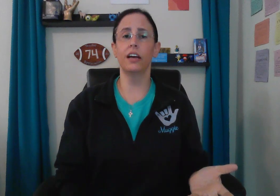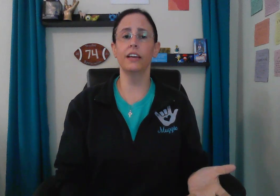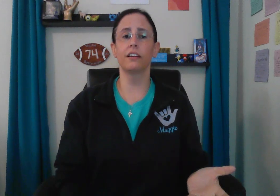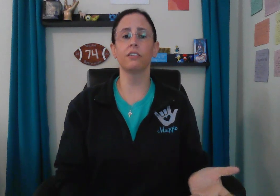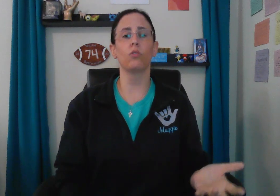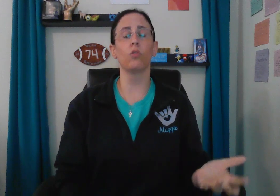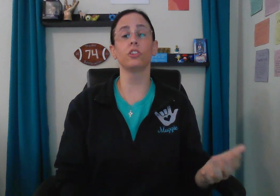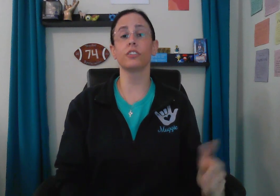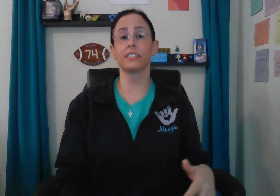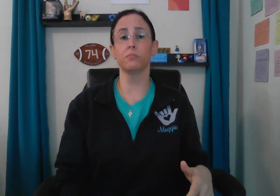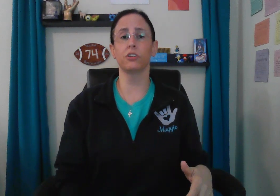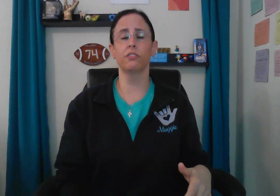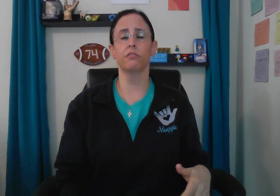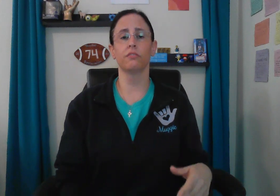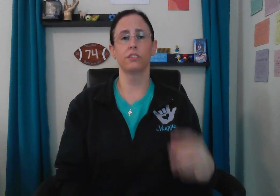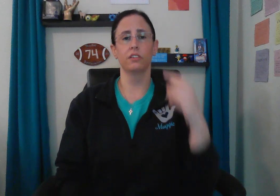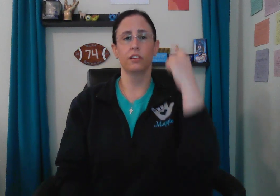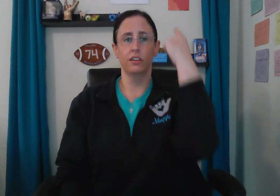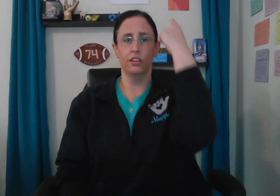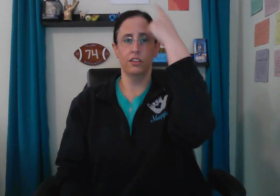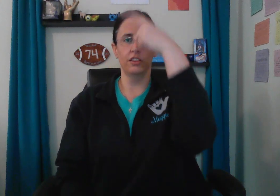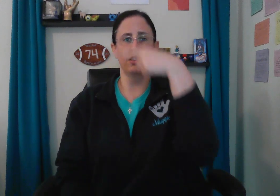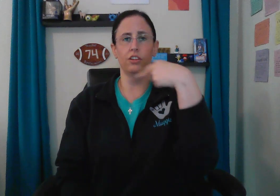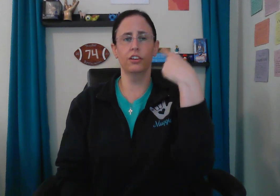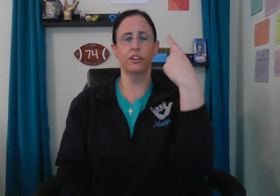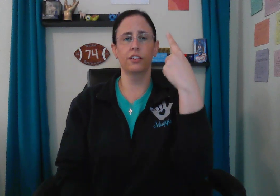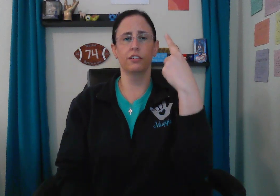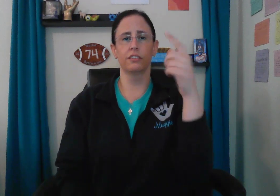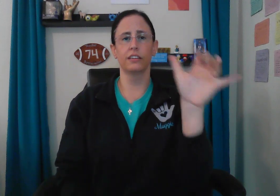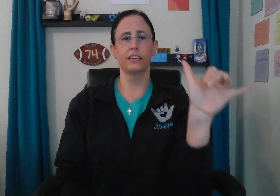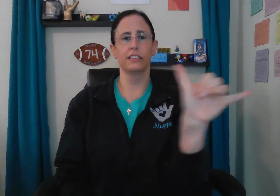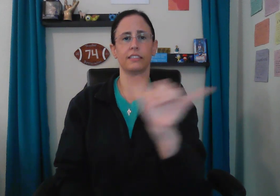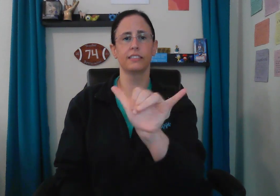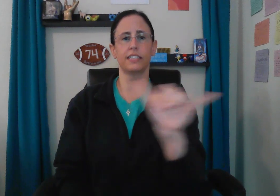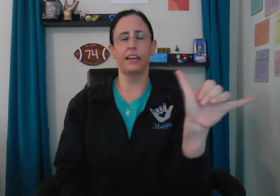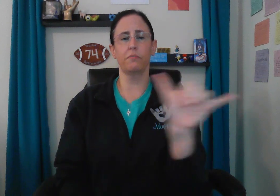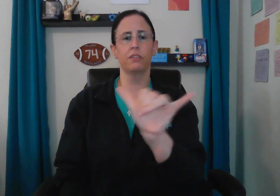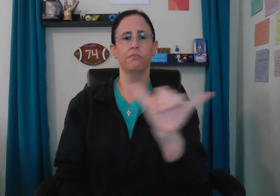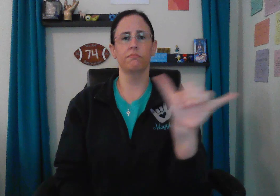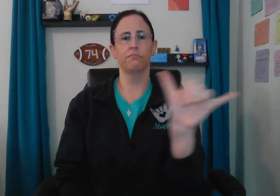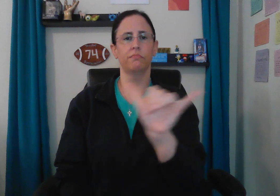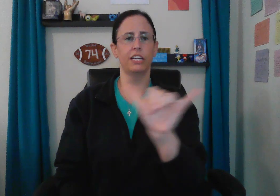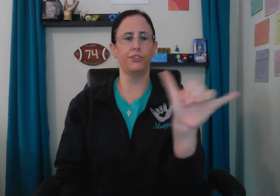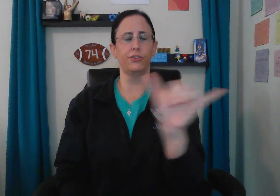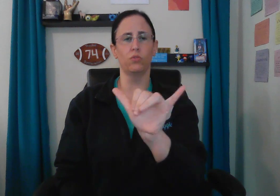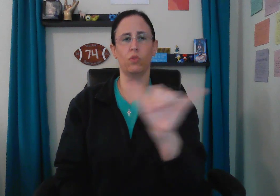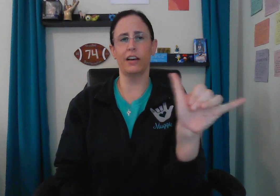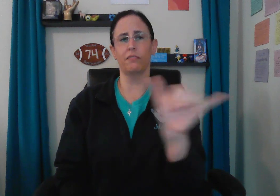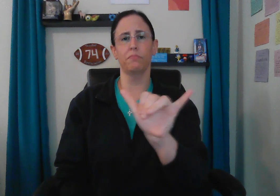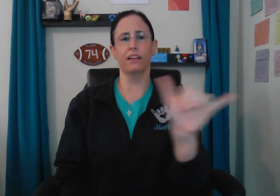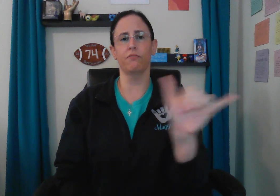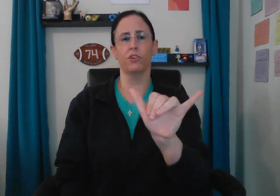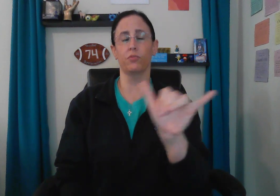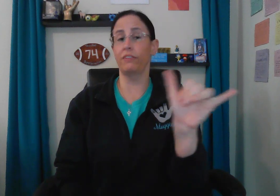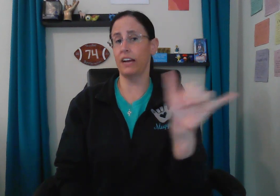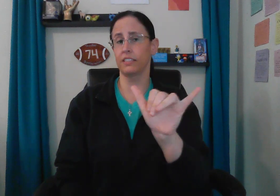alike or look similar. Look same. And you do a Y back and forth. We've had the